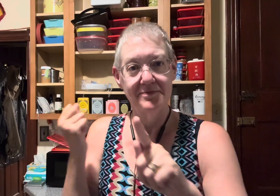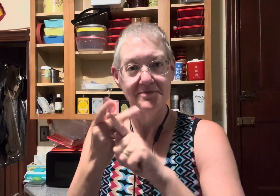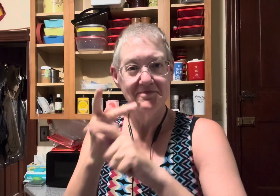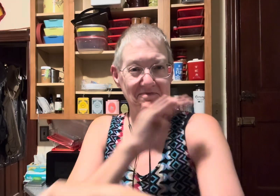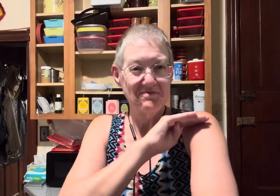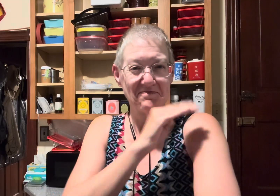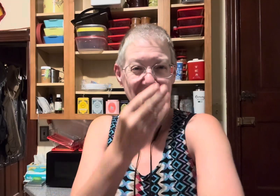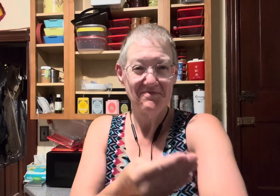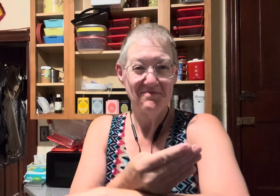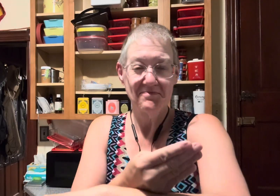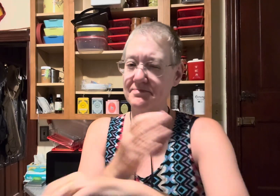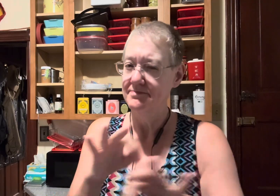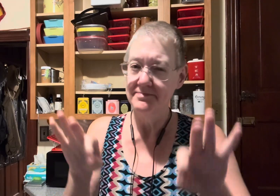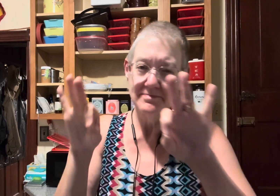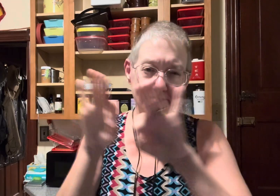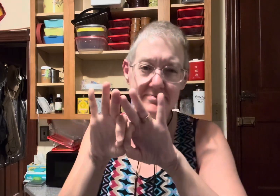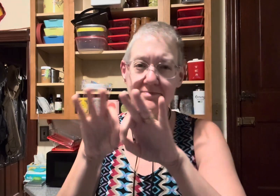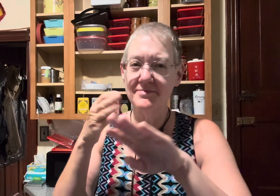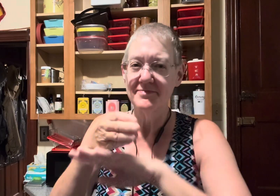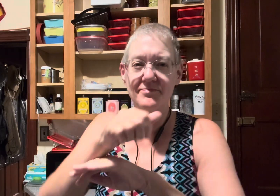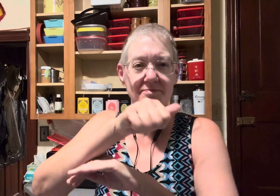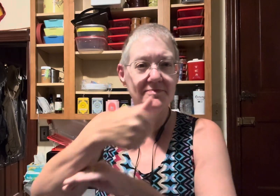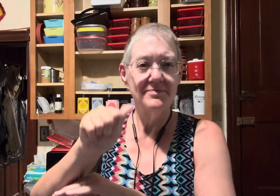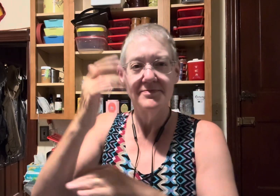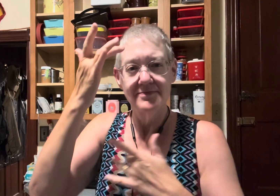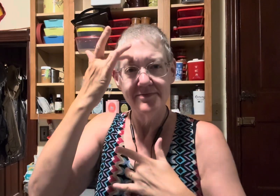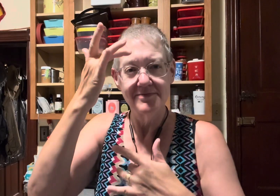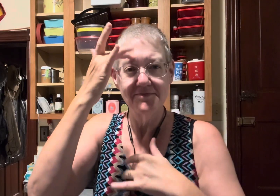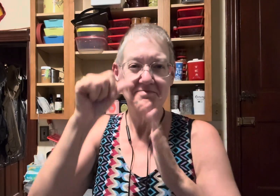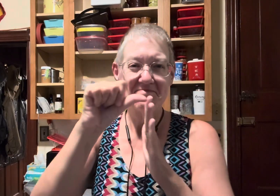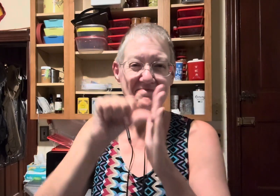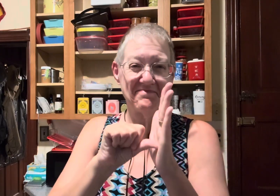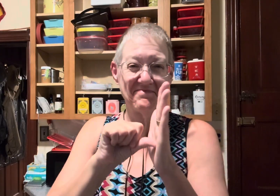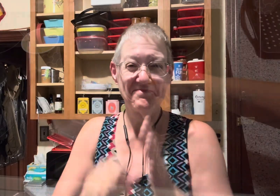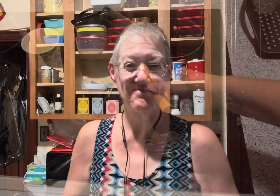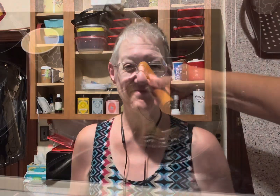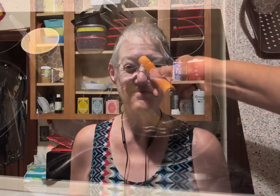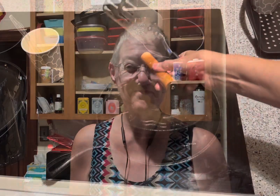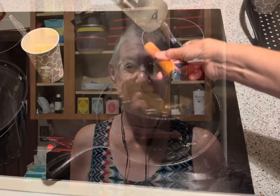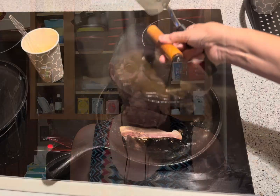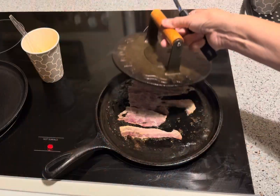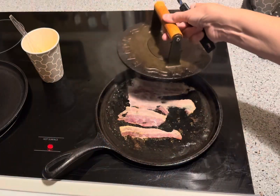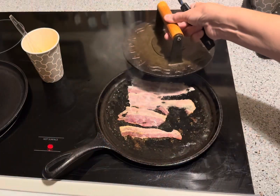now and build back his strength. It's critical after any illness or surgery.